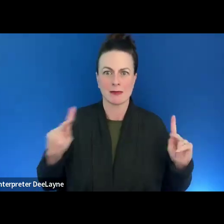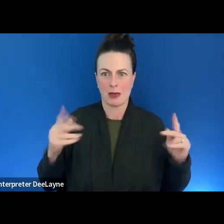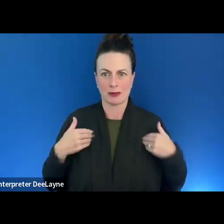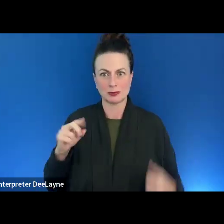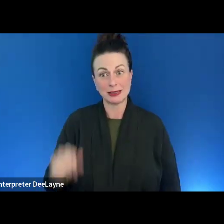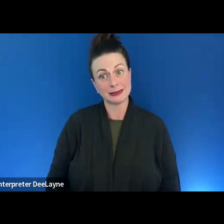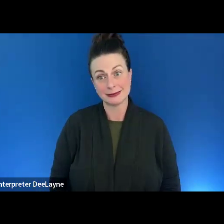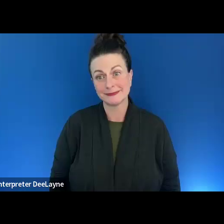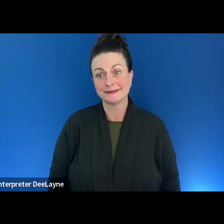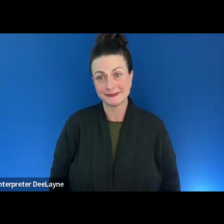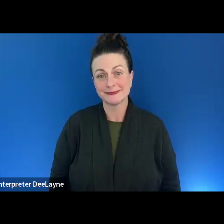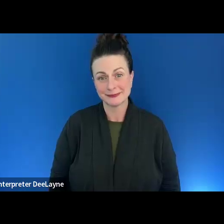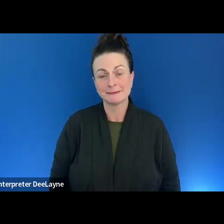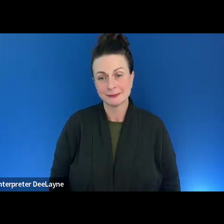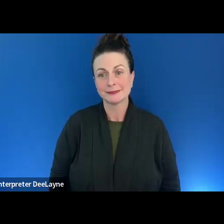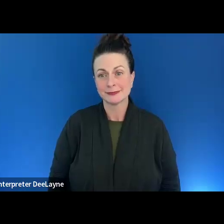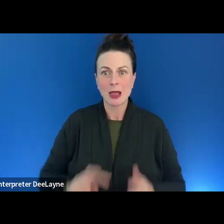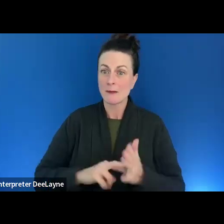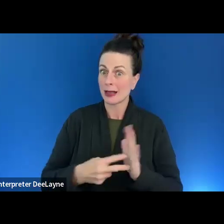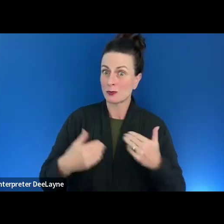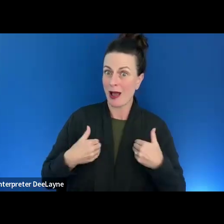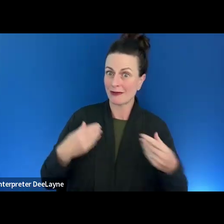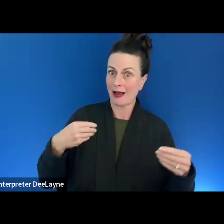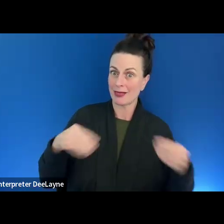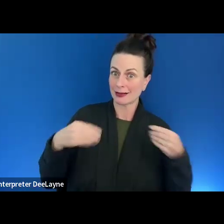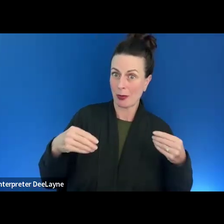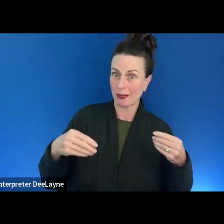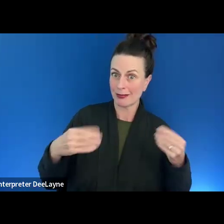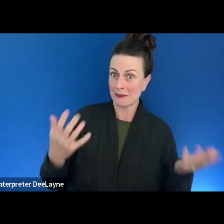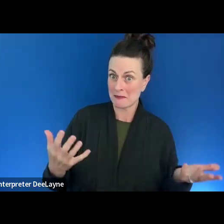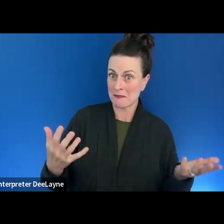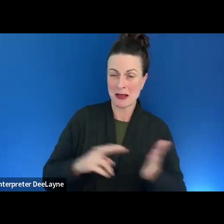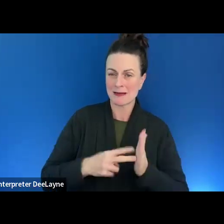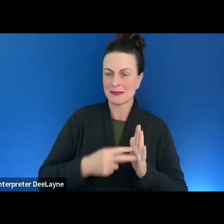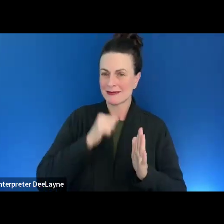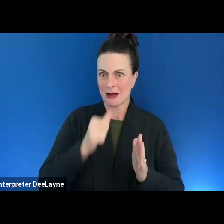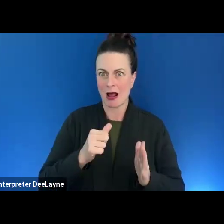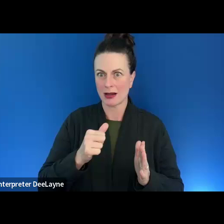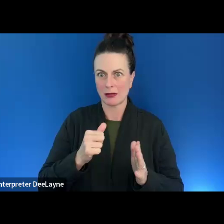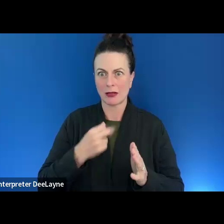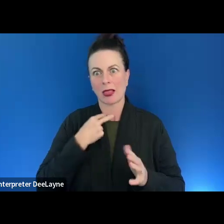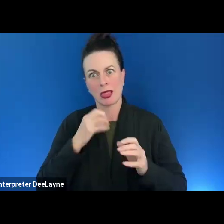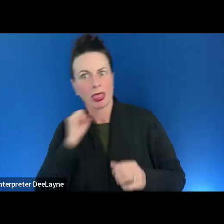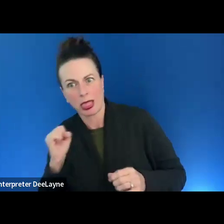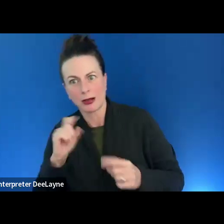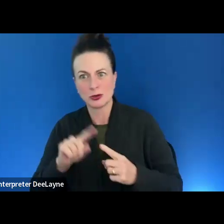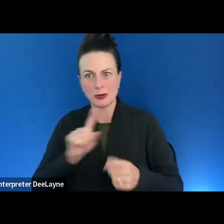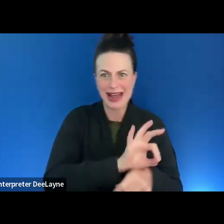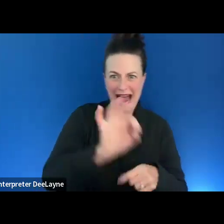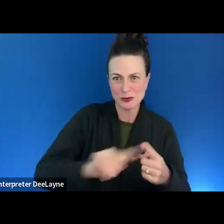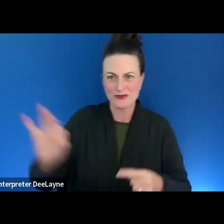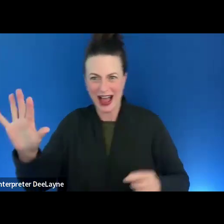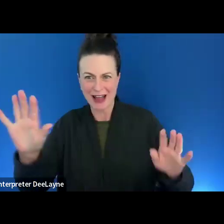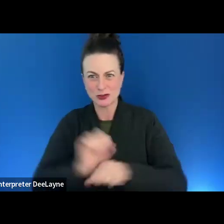disabilities. It gives those of us with disabilities flexibility that's typically not found in a 9 to 5. My personal